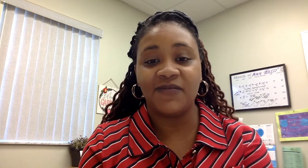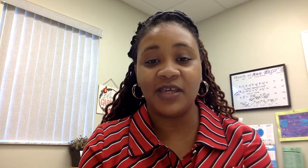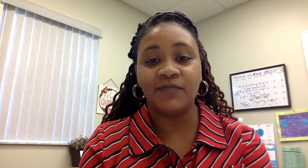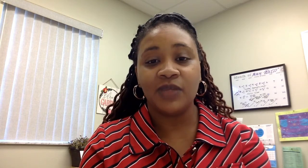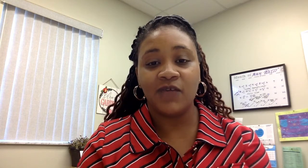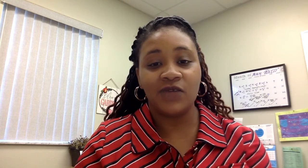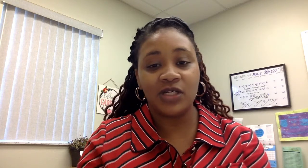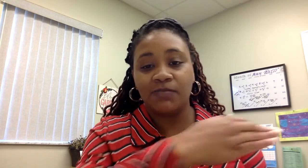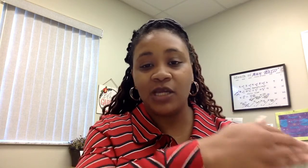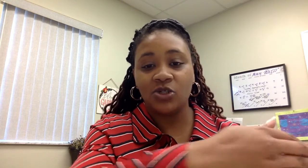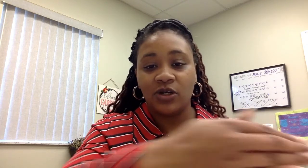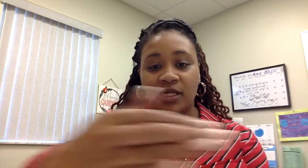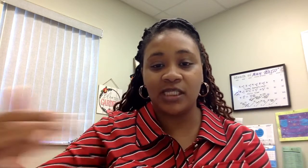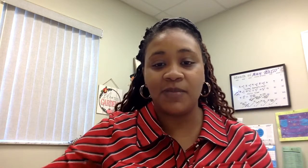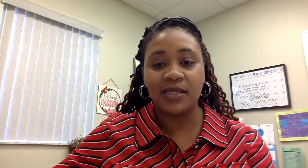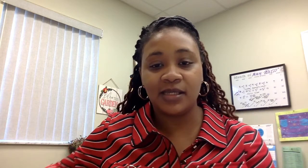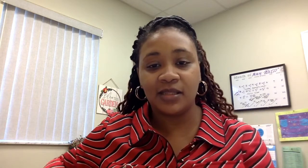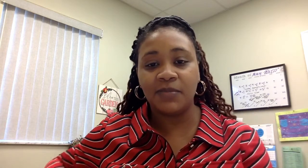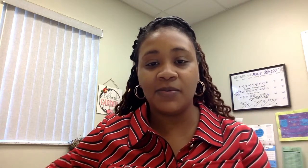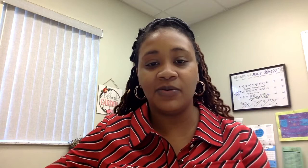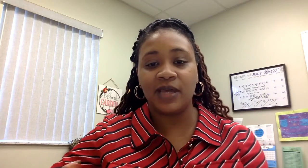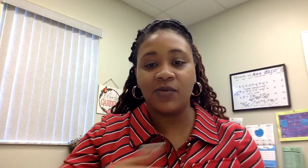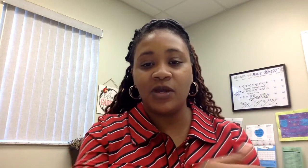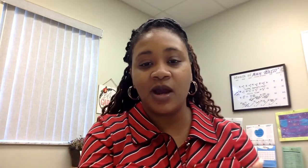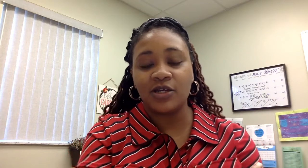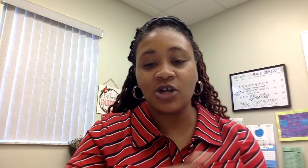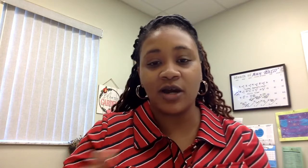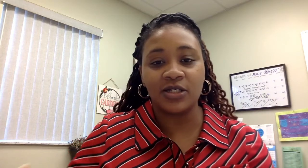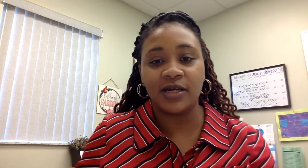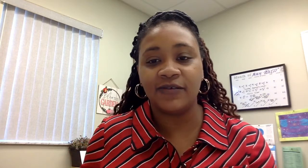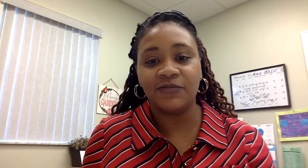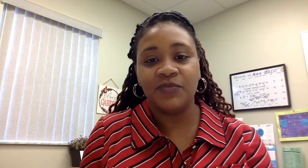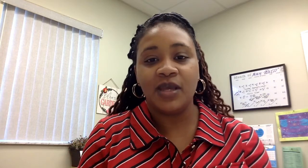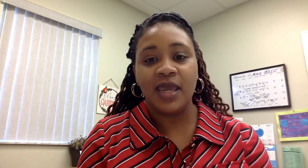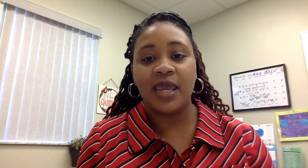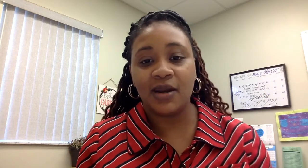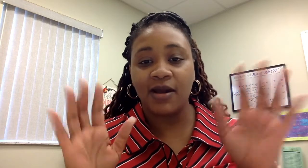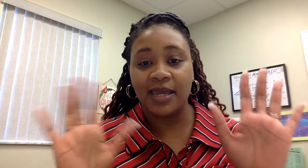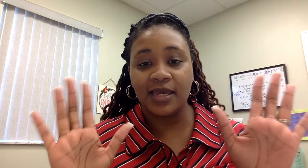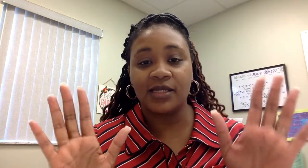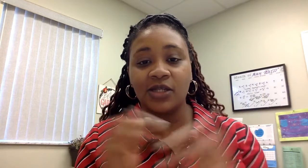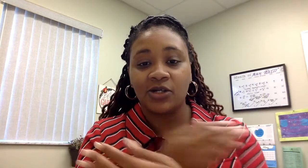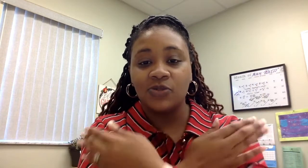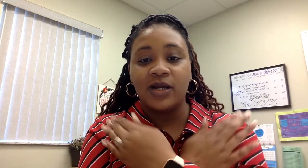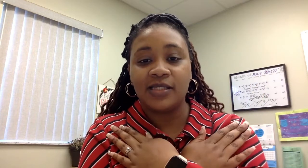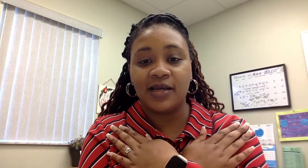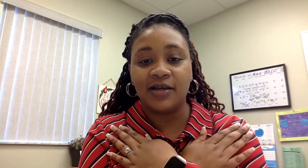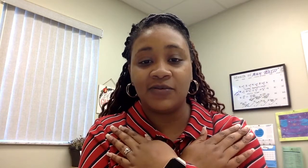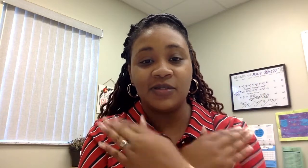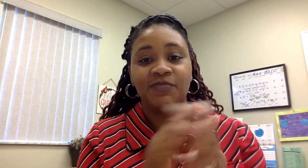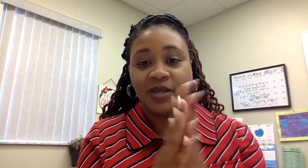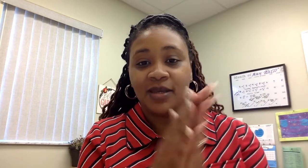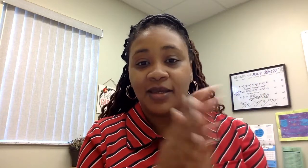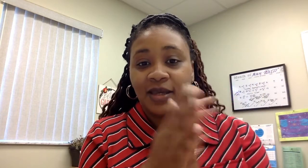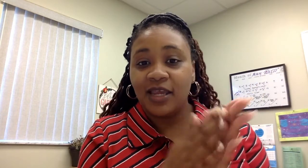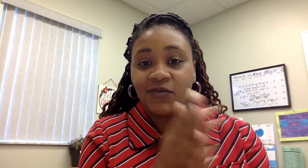feet. If we just make sure that the space and the bubble that we are in charge of and our hands are to ourselves, if you